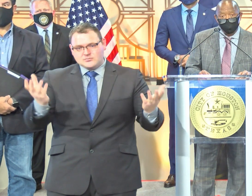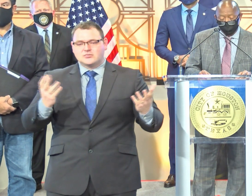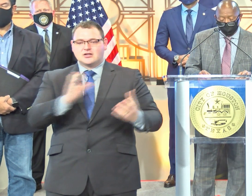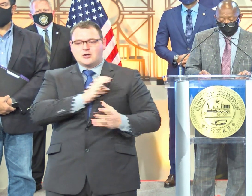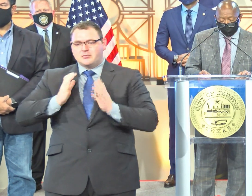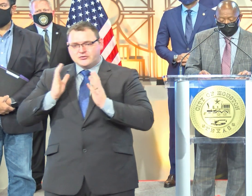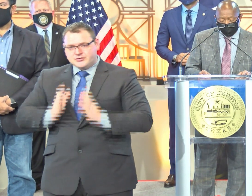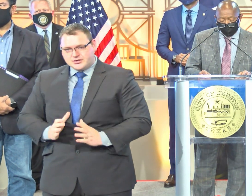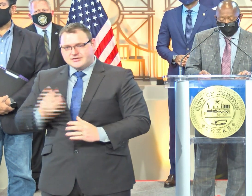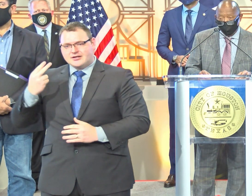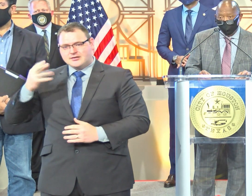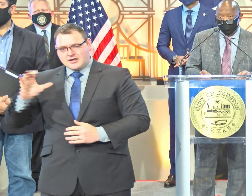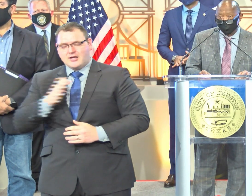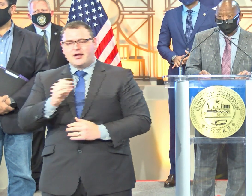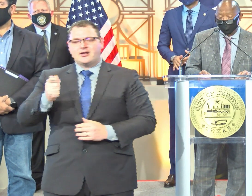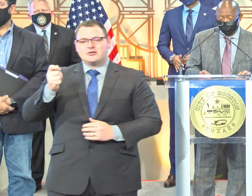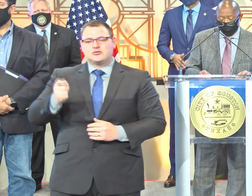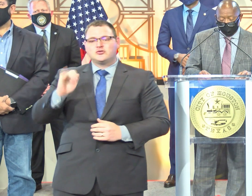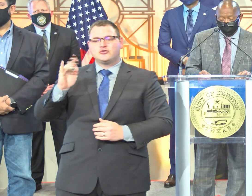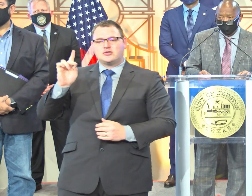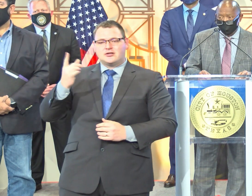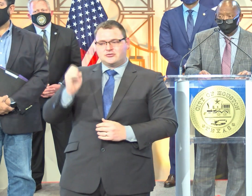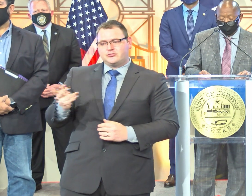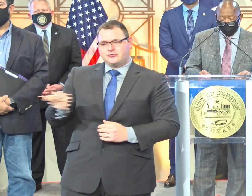even more significant reductions thereafter.